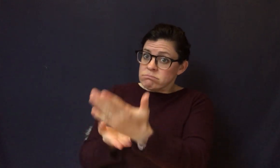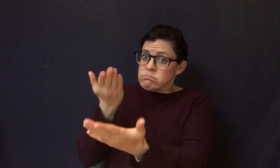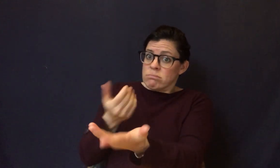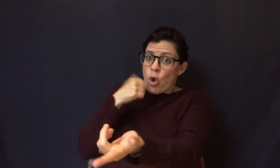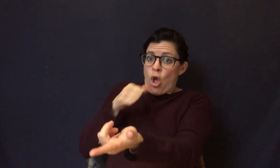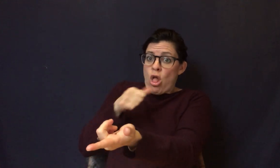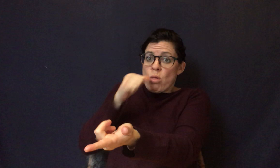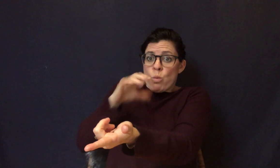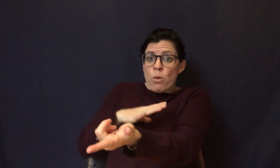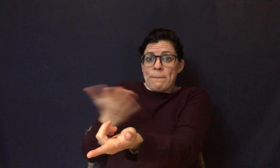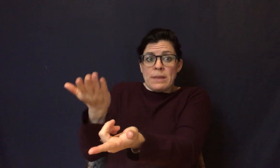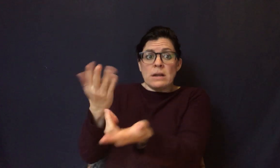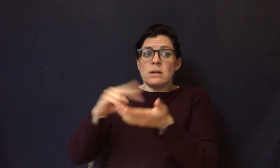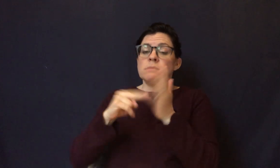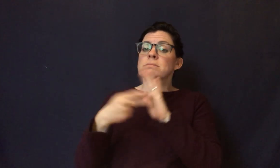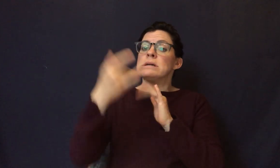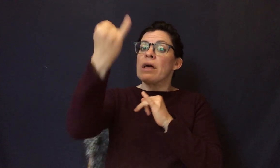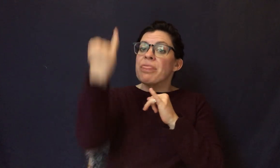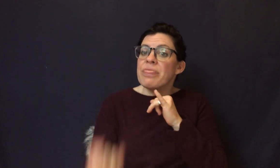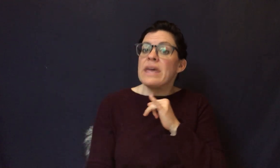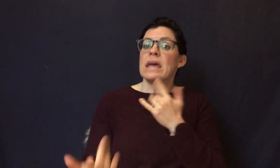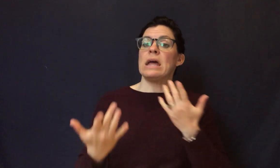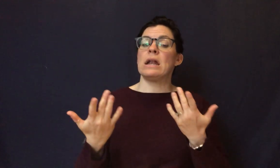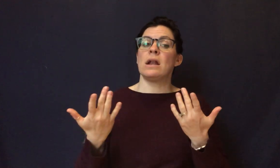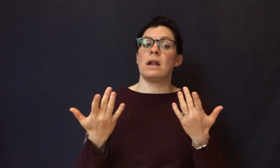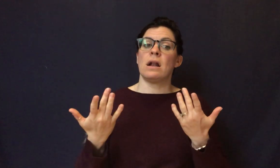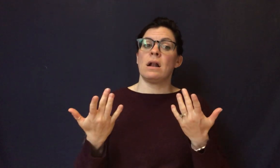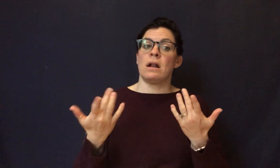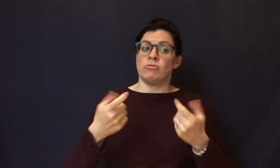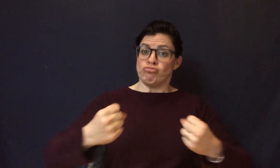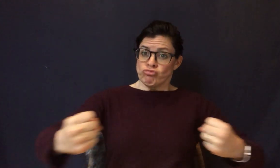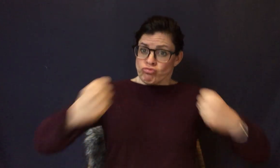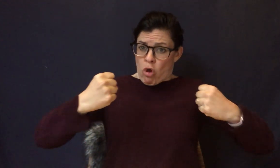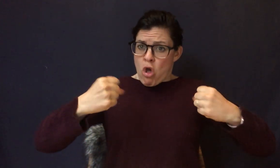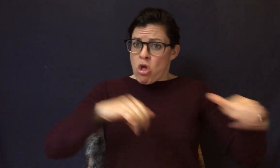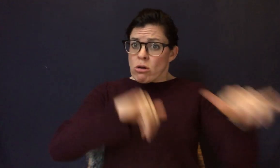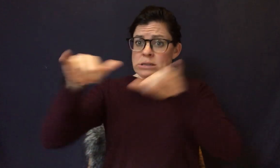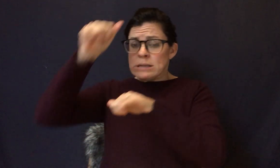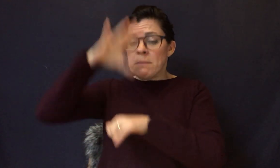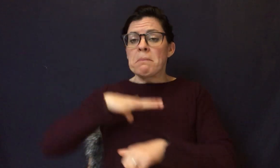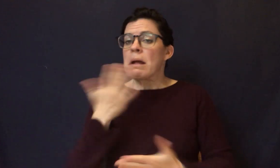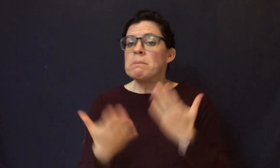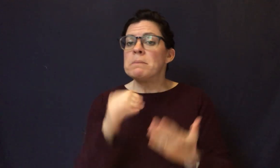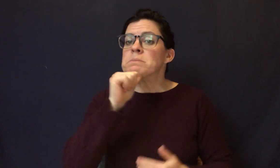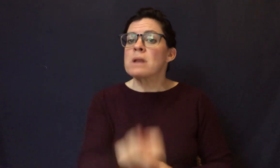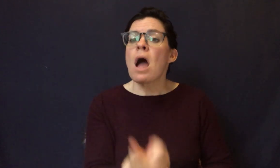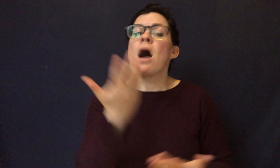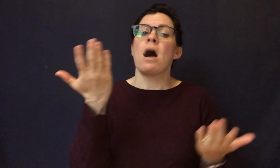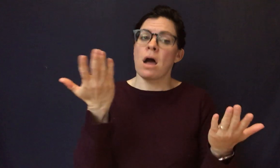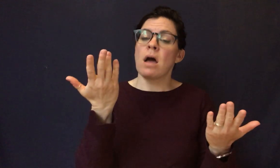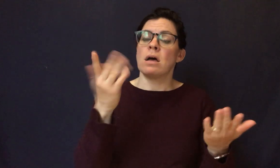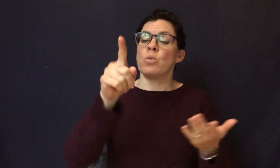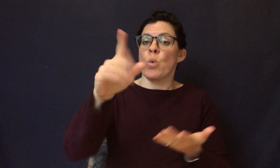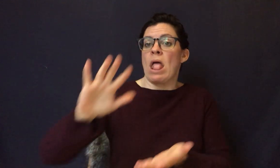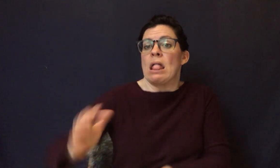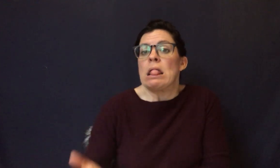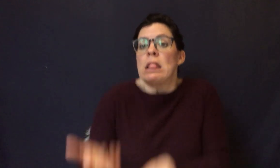you're thin. So the way you carry things, and maybe some things you can't carry. Malachi, you're a little more chunkier. I'm